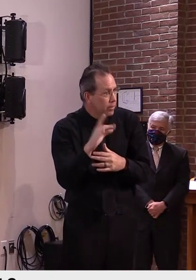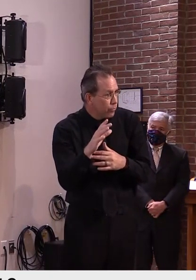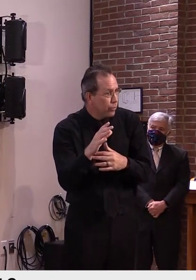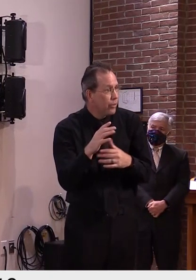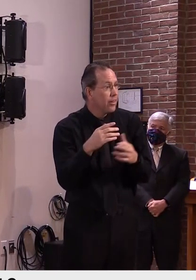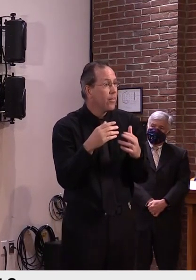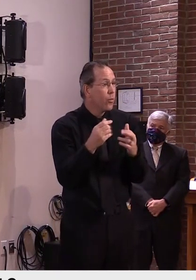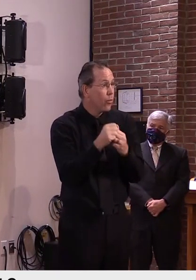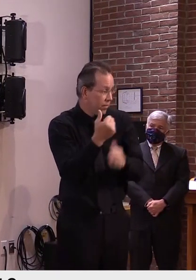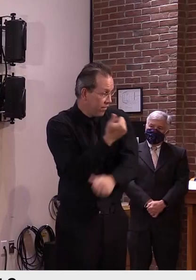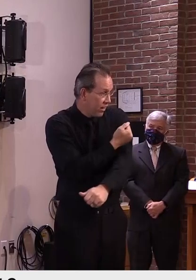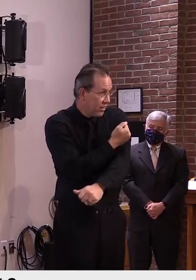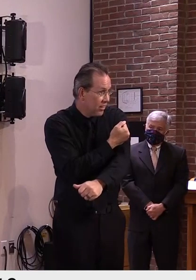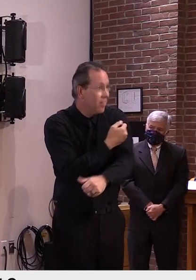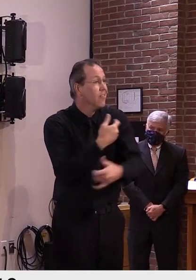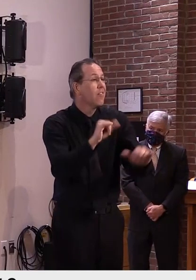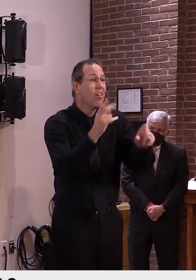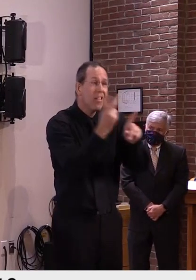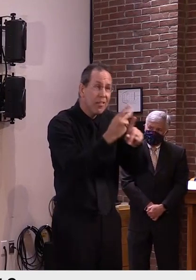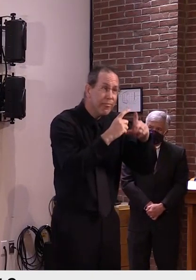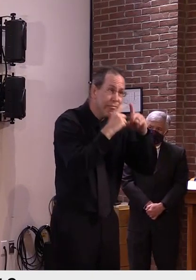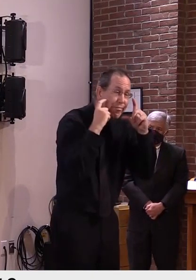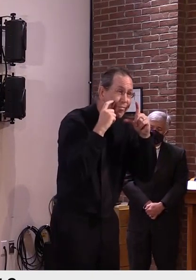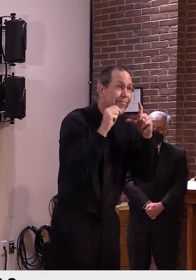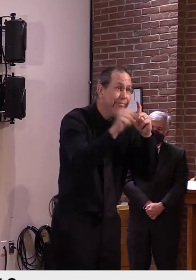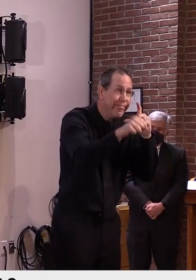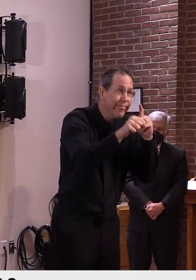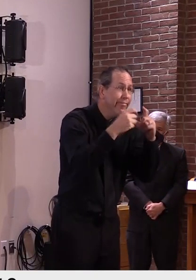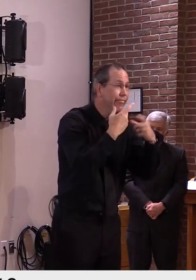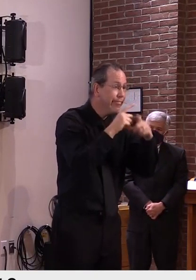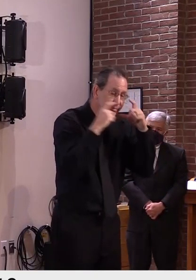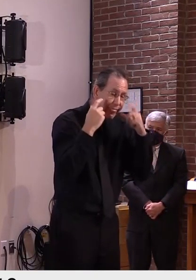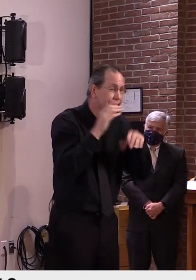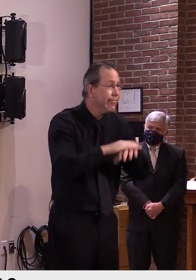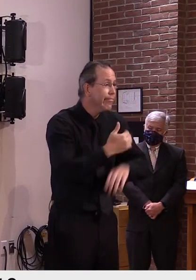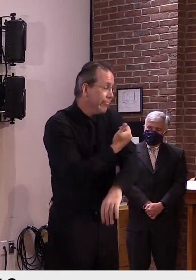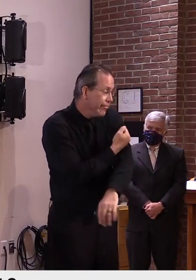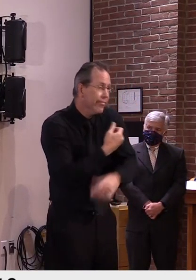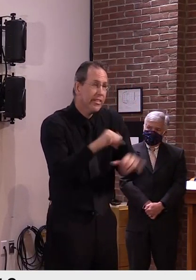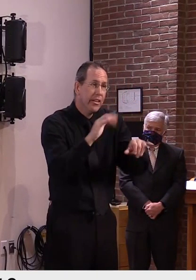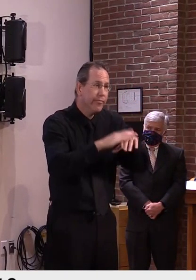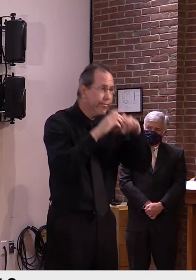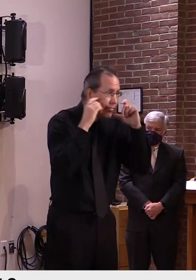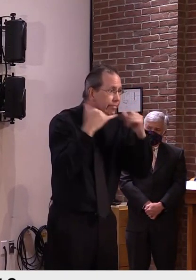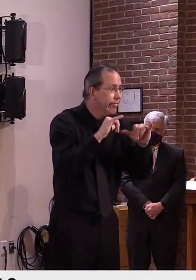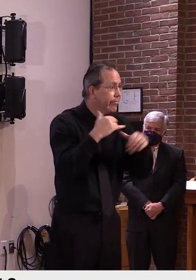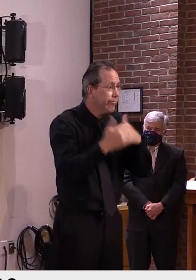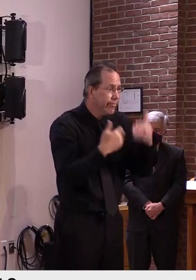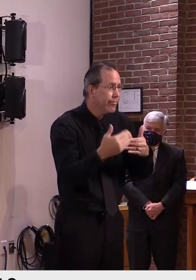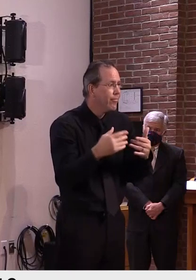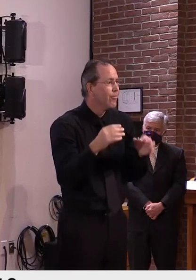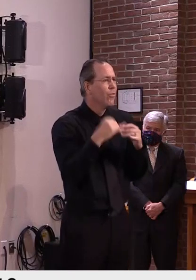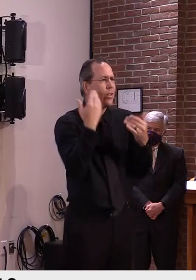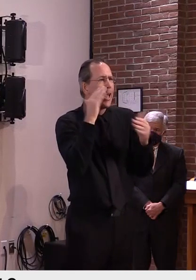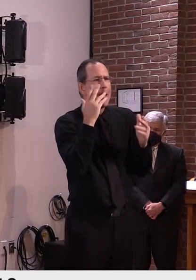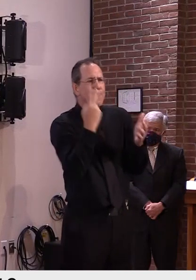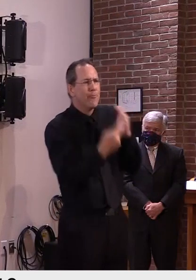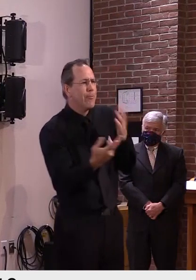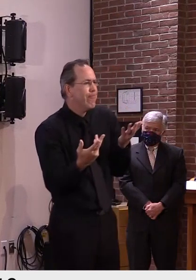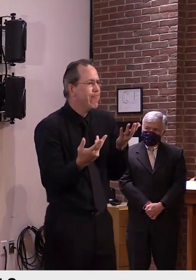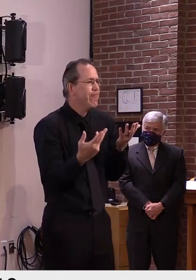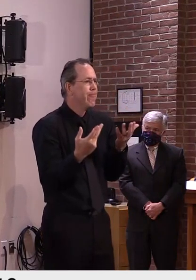because it's a two-pronged strategy. It's doing all the things we can to suppress the virus and the way we live, but it's